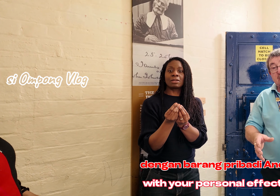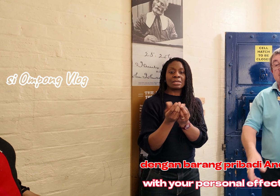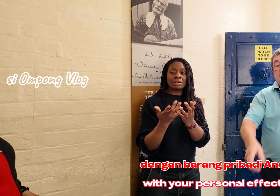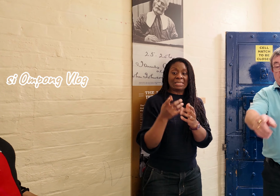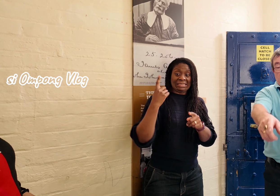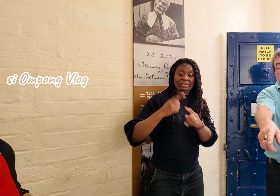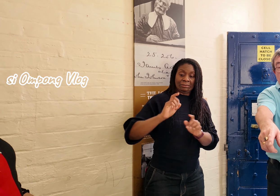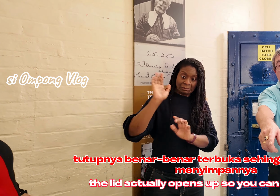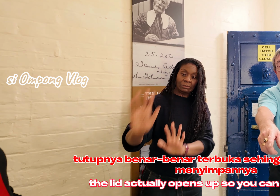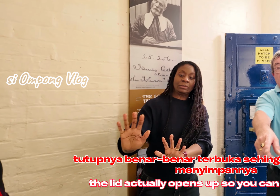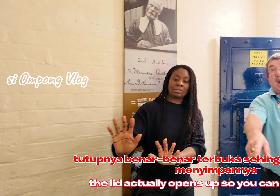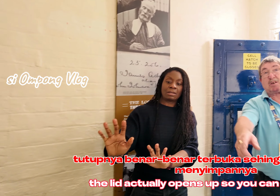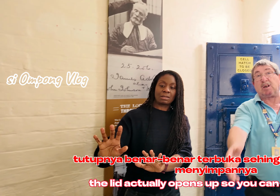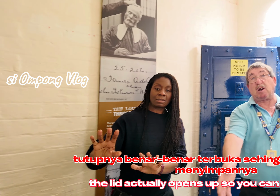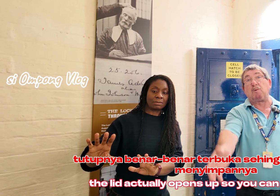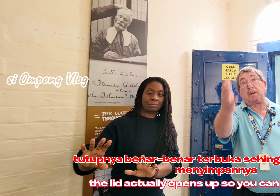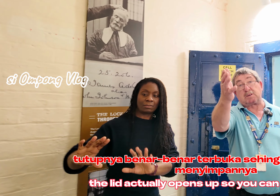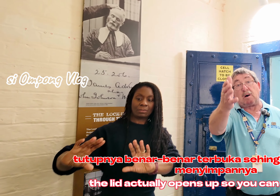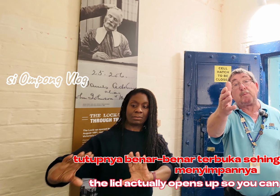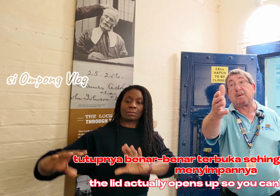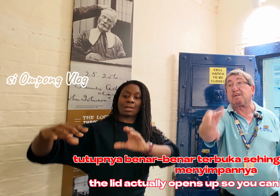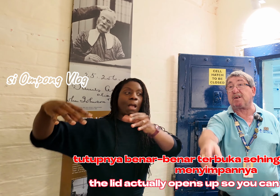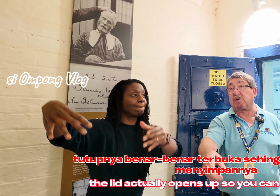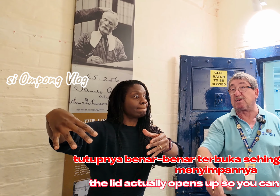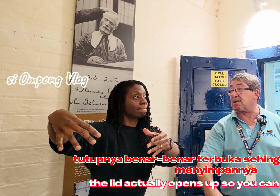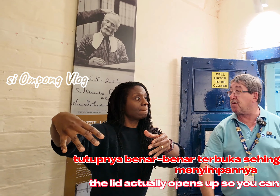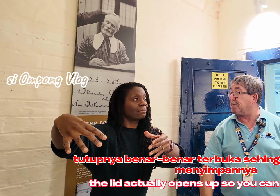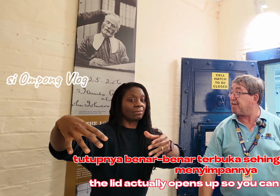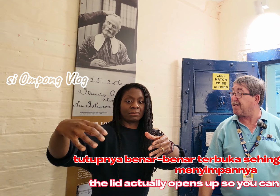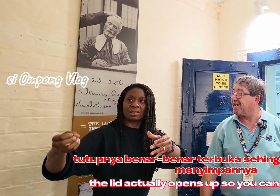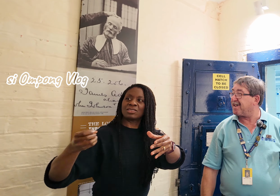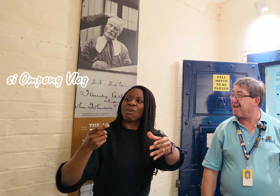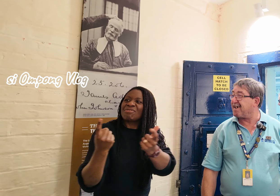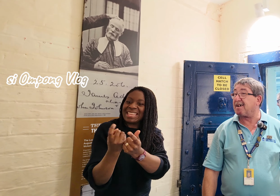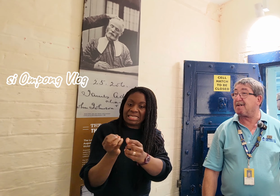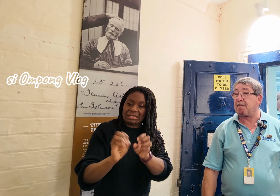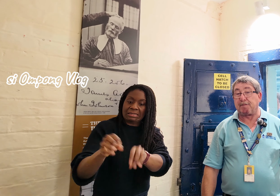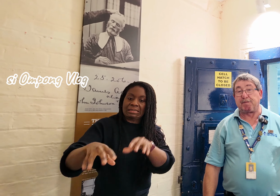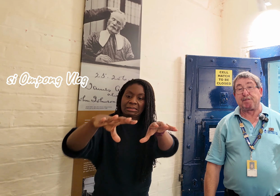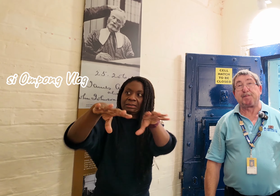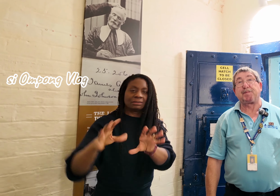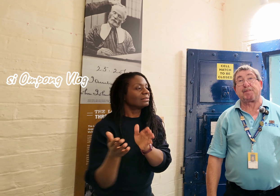effects. The lid actually opens up so you can store them.